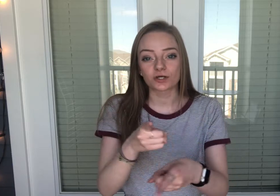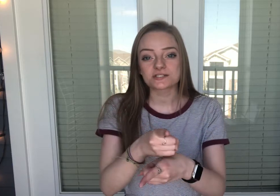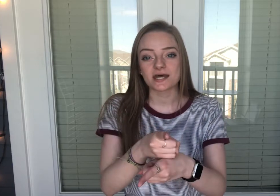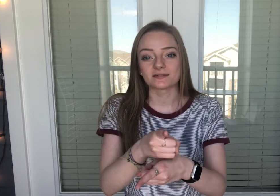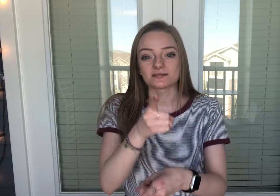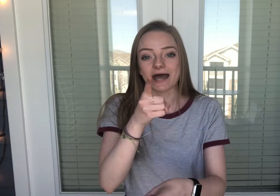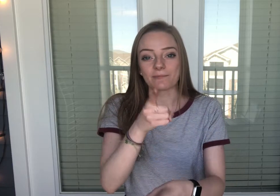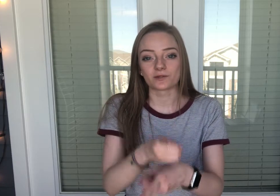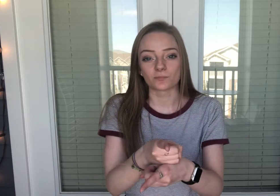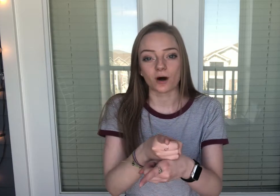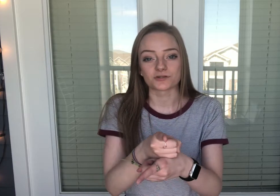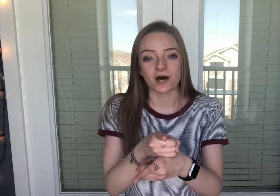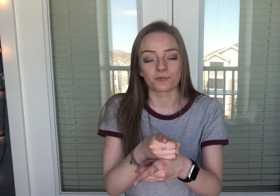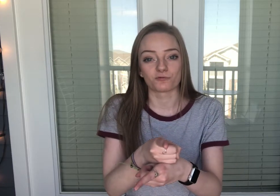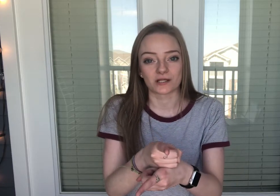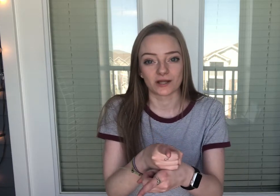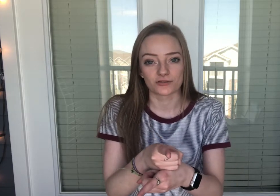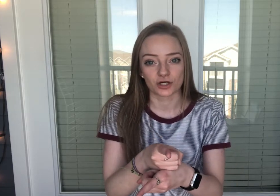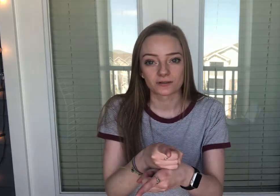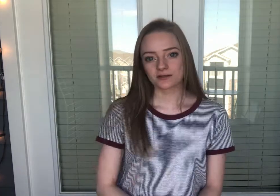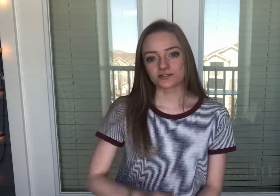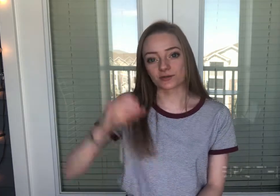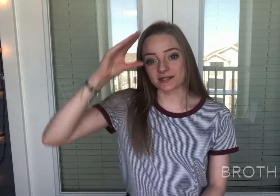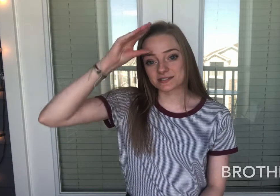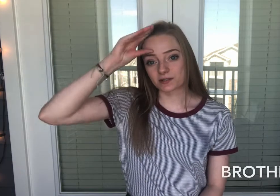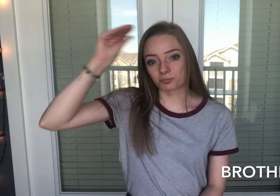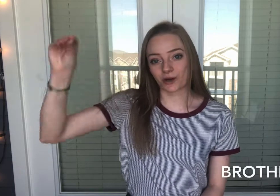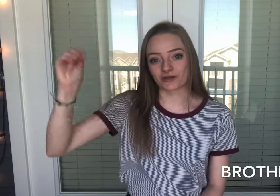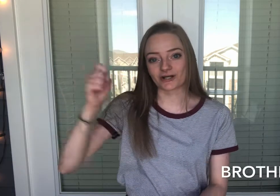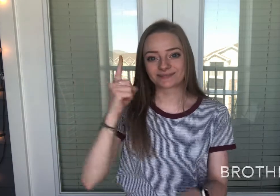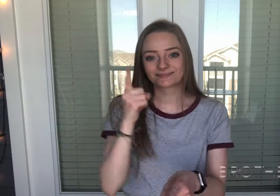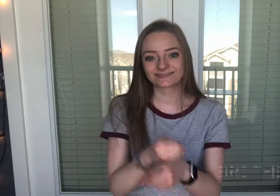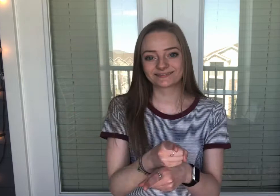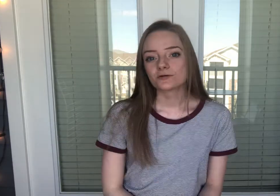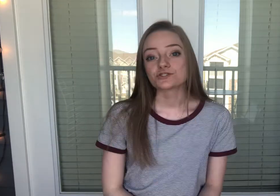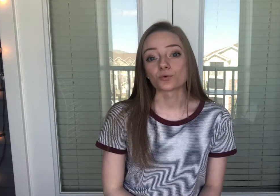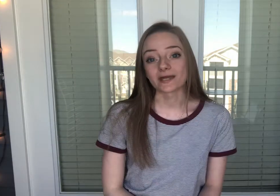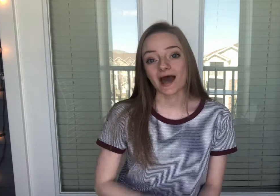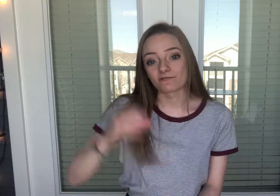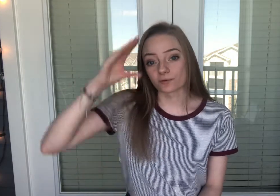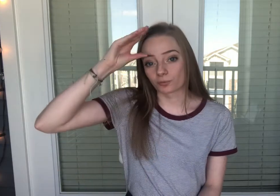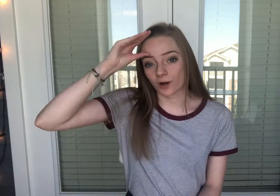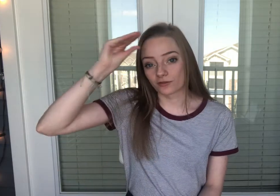and then tap them on top of one another. So that's brother. So we have brother